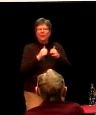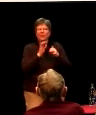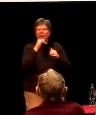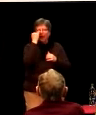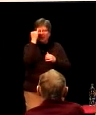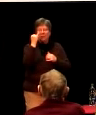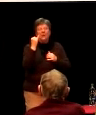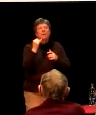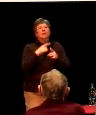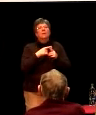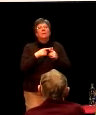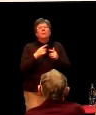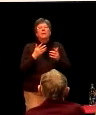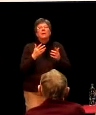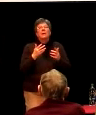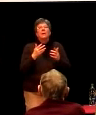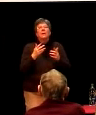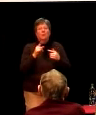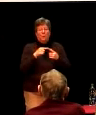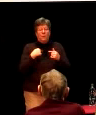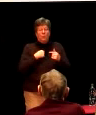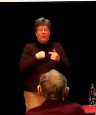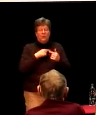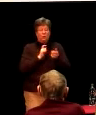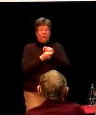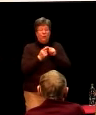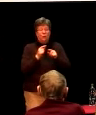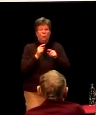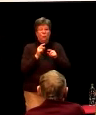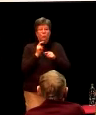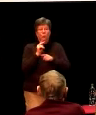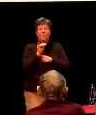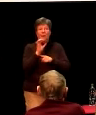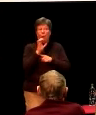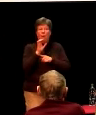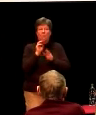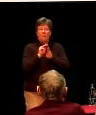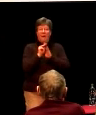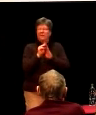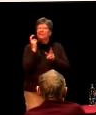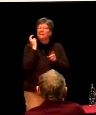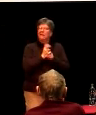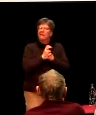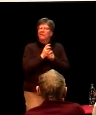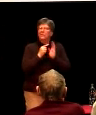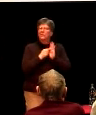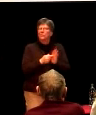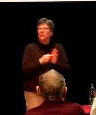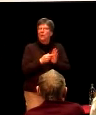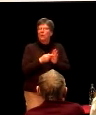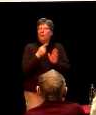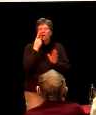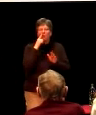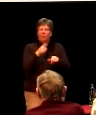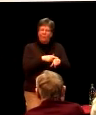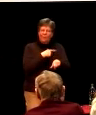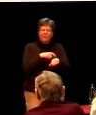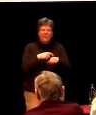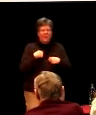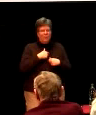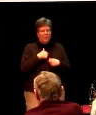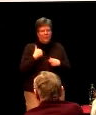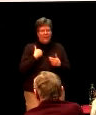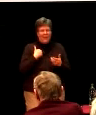But then when we went to those numeric models, it was really hard to show. And so for a long, long time, we had the